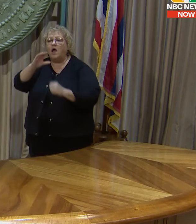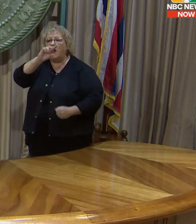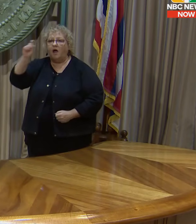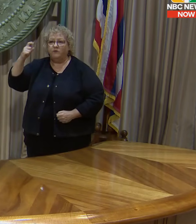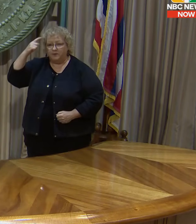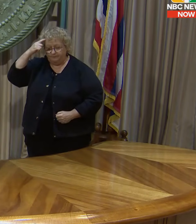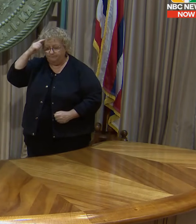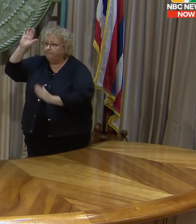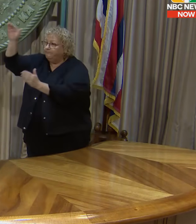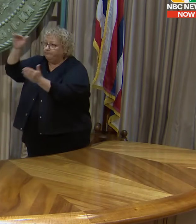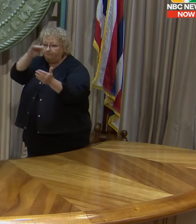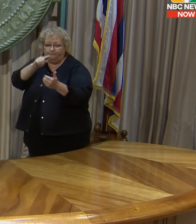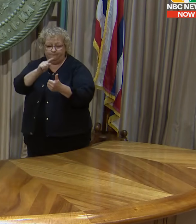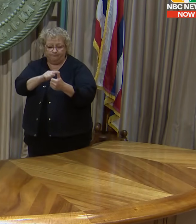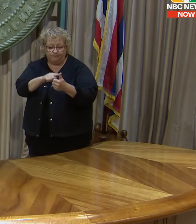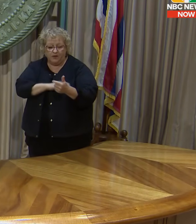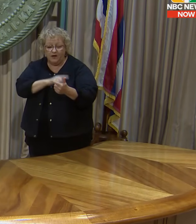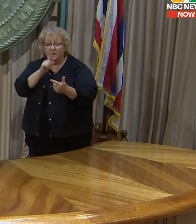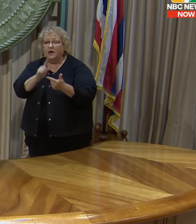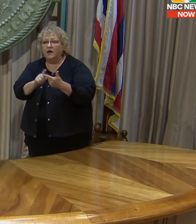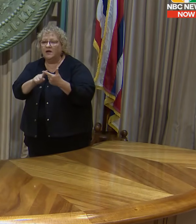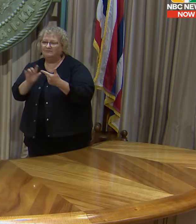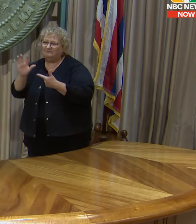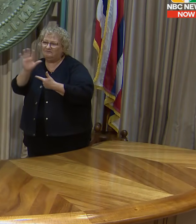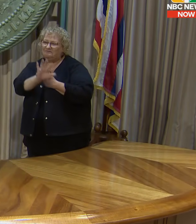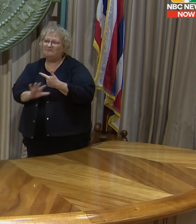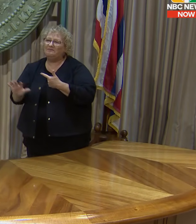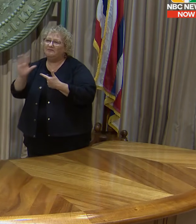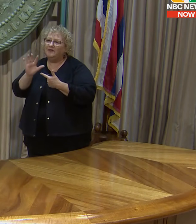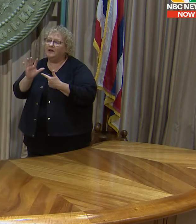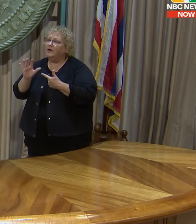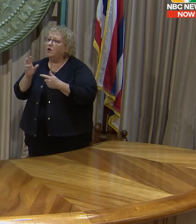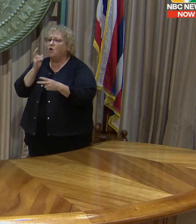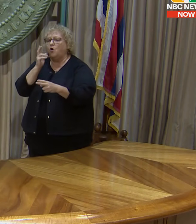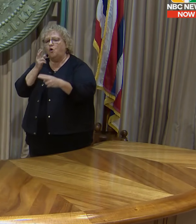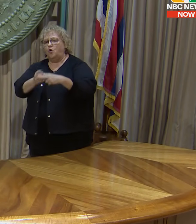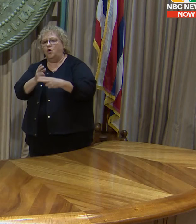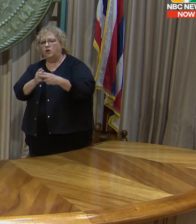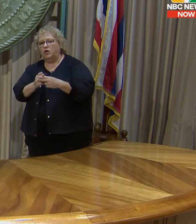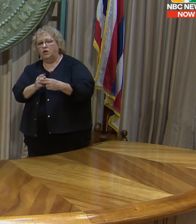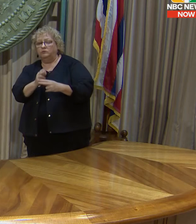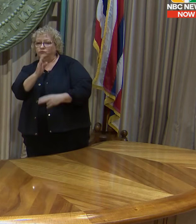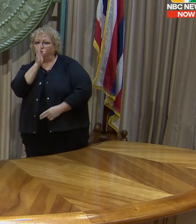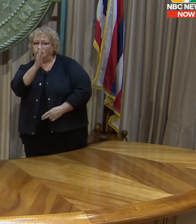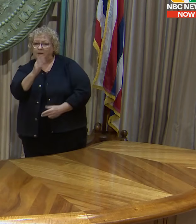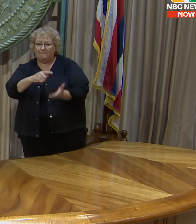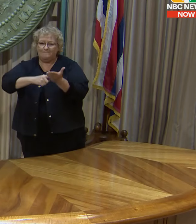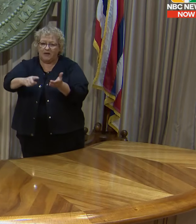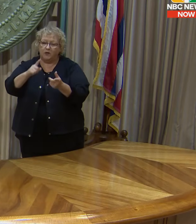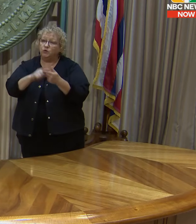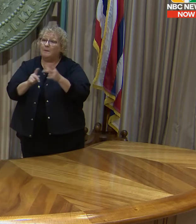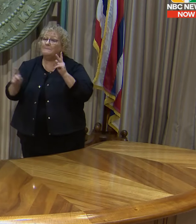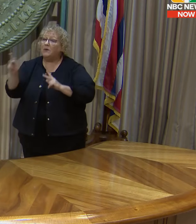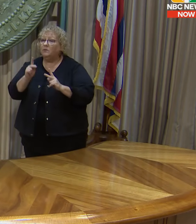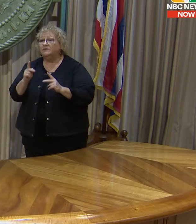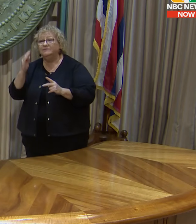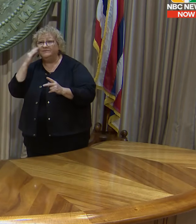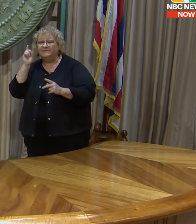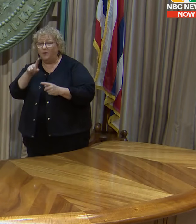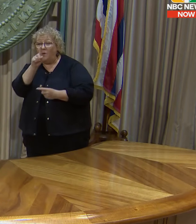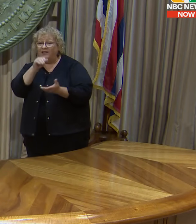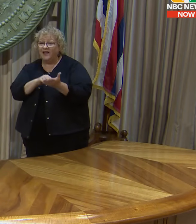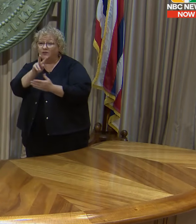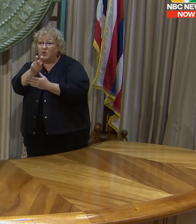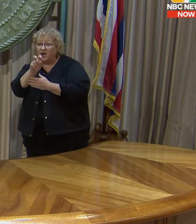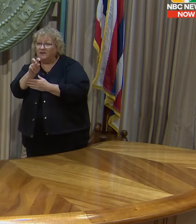there. Secondly, the rough estimate of the direct payments to individuals that we anticipate people in